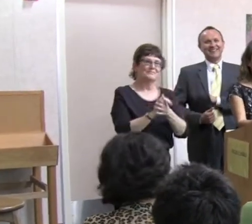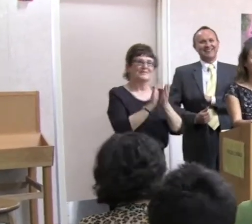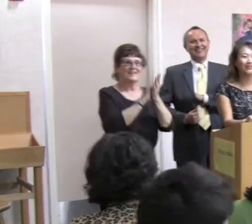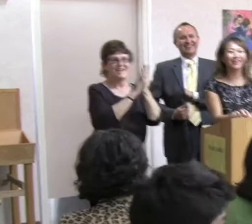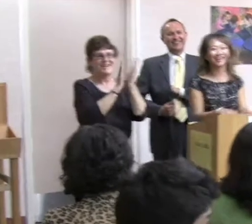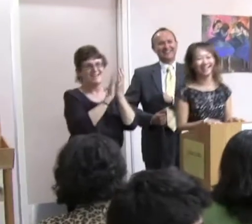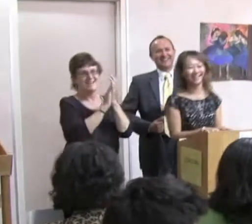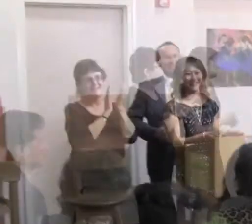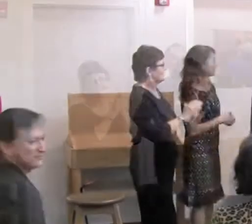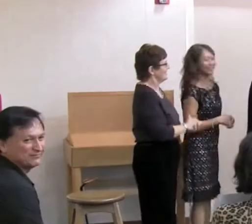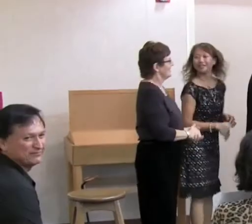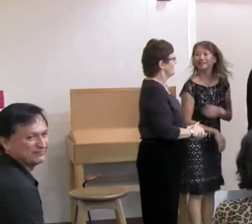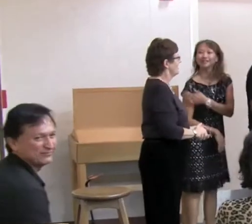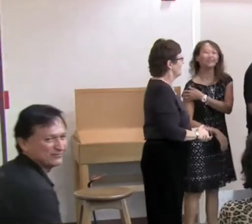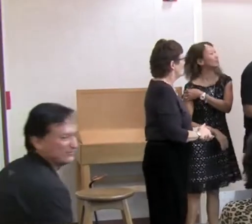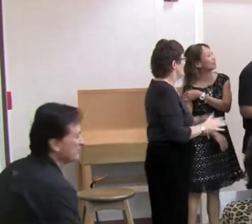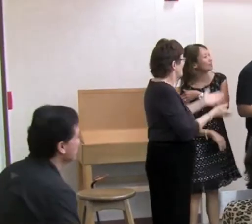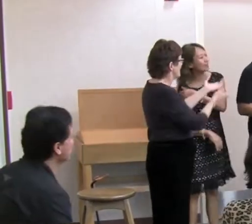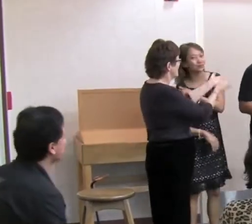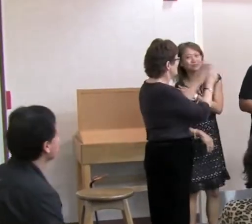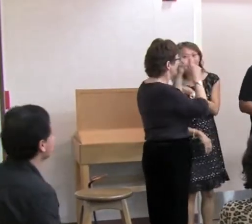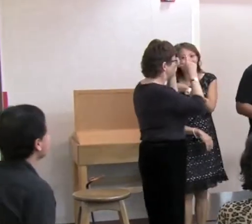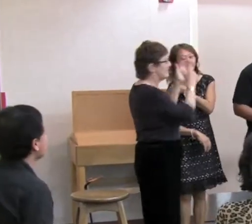Hugo Velasco. Yay! Let me get out